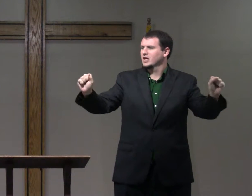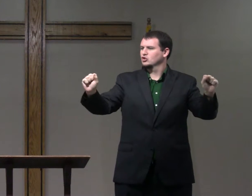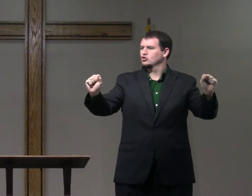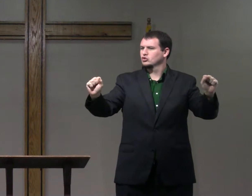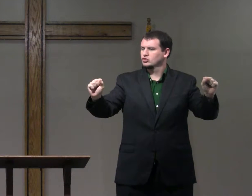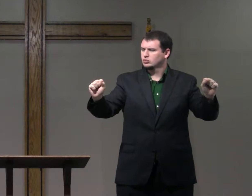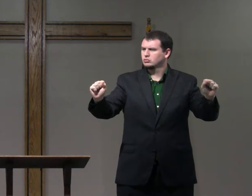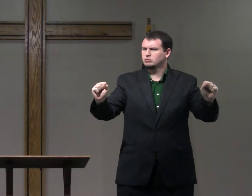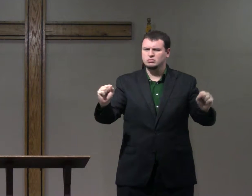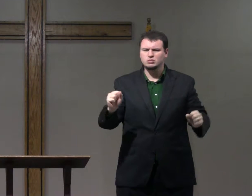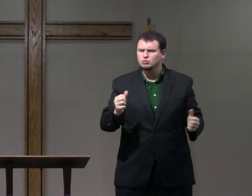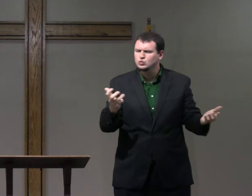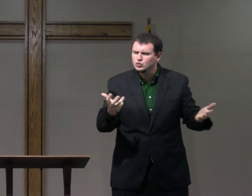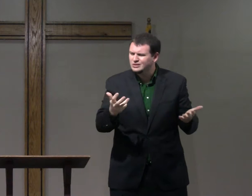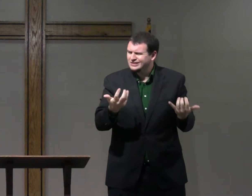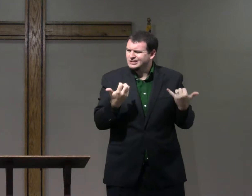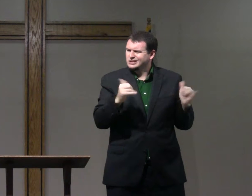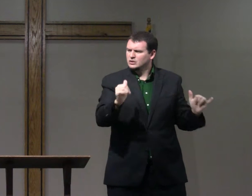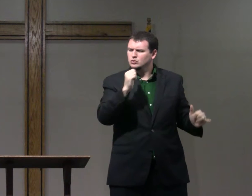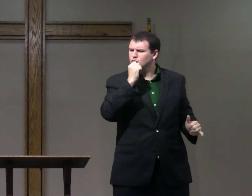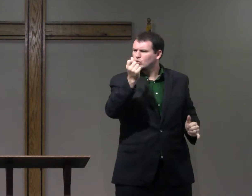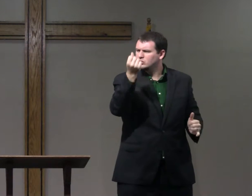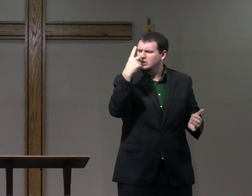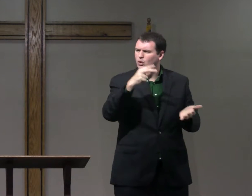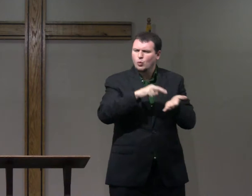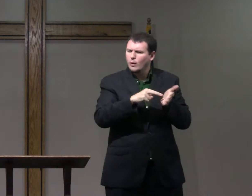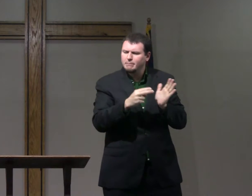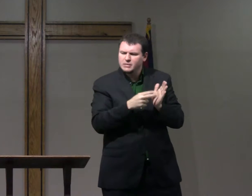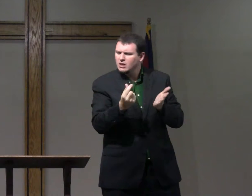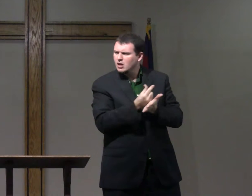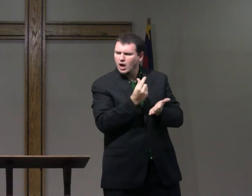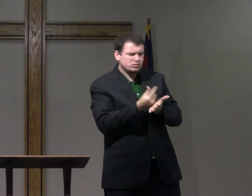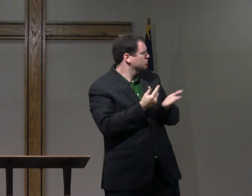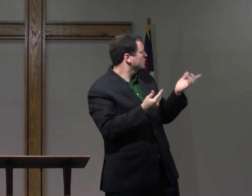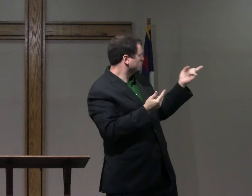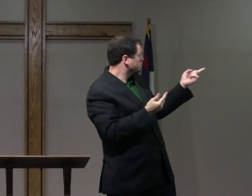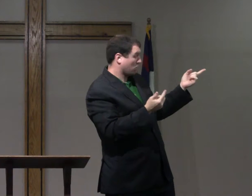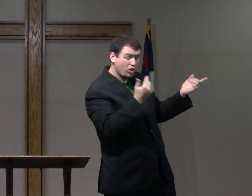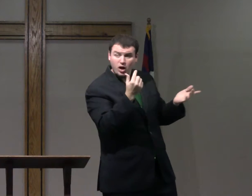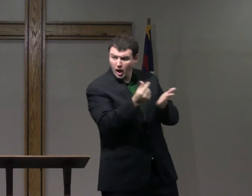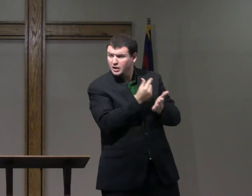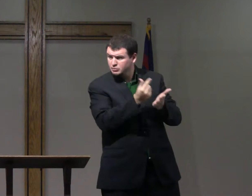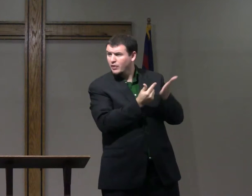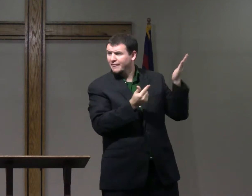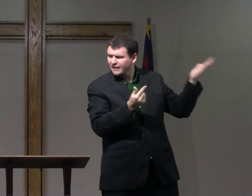So the gospel of Christ is the power of God unto salvation.